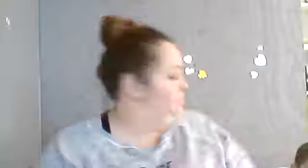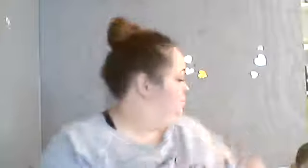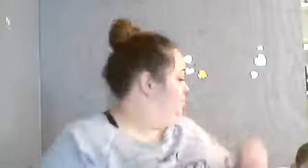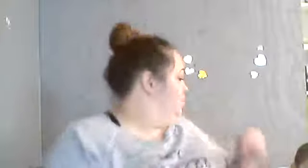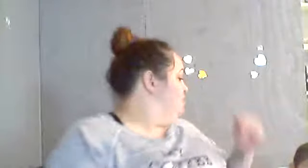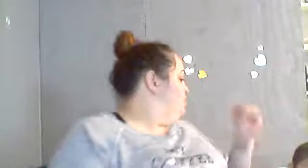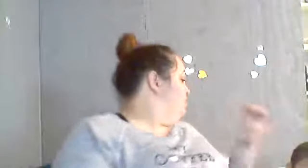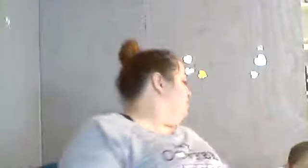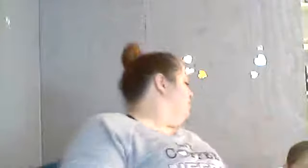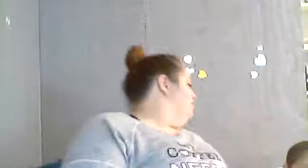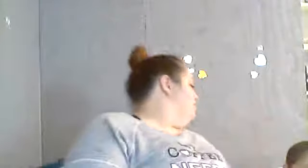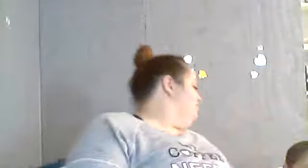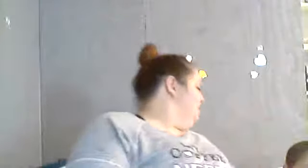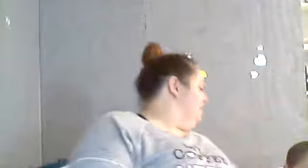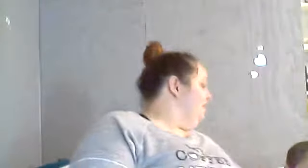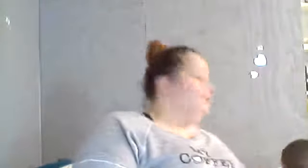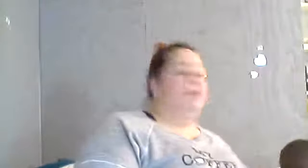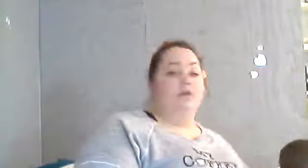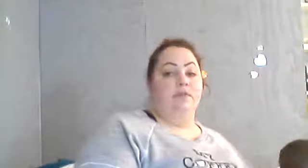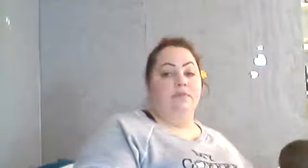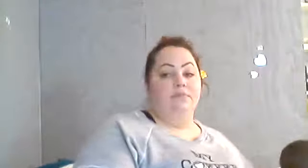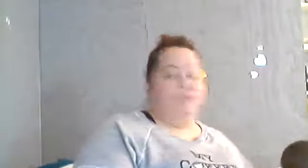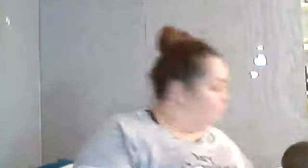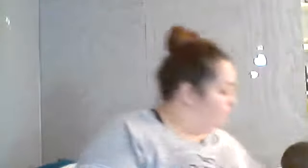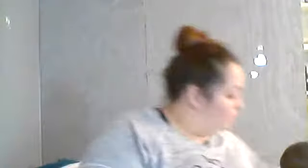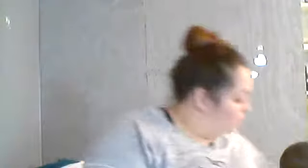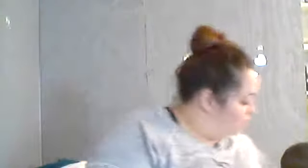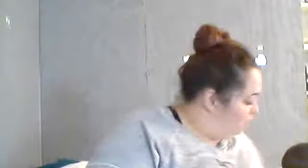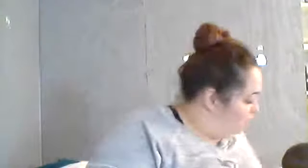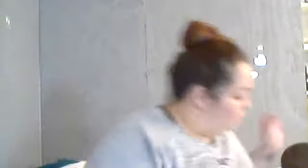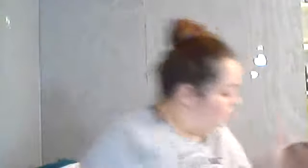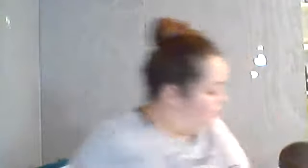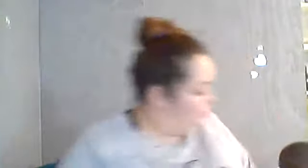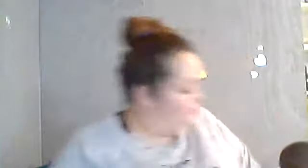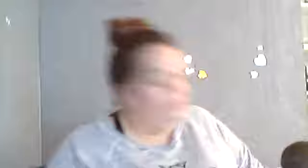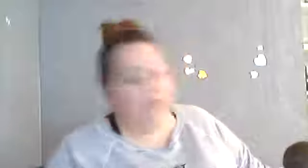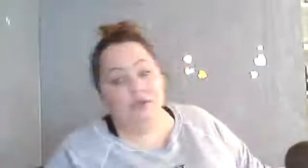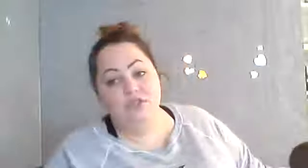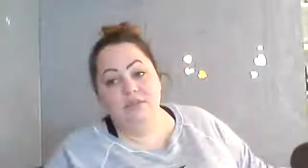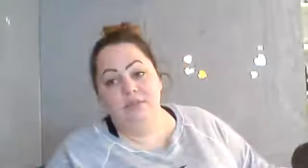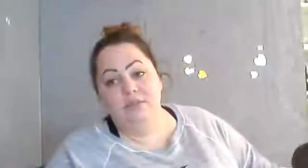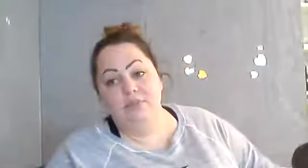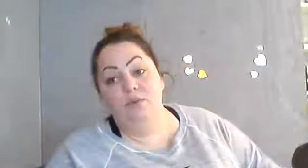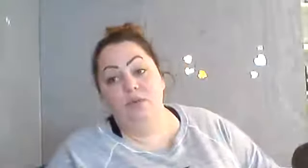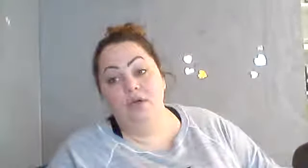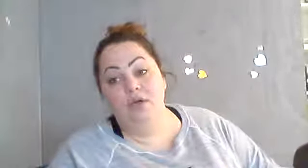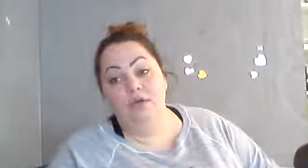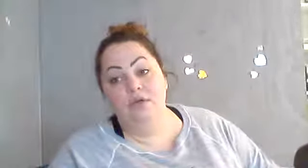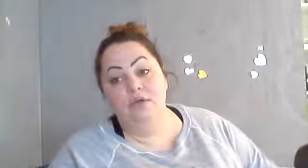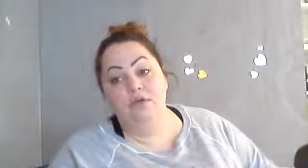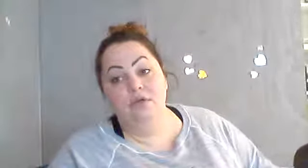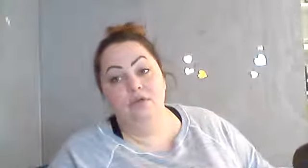Do you guys want me to go back through it again? No. Do you have any questions about the book work?